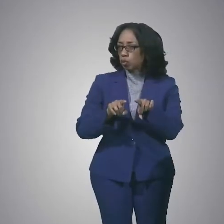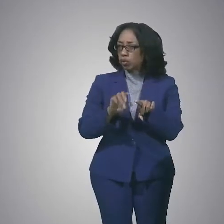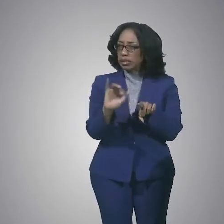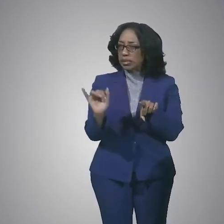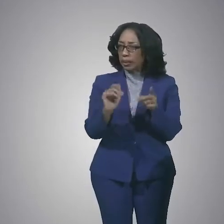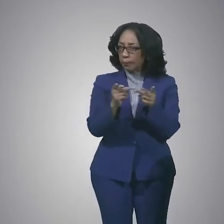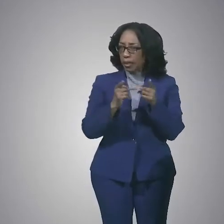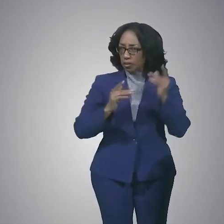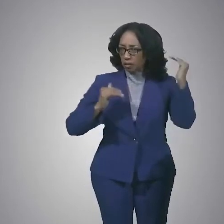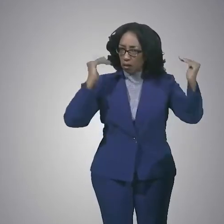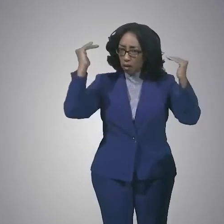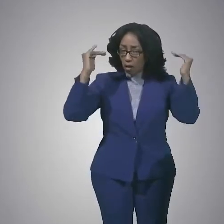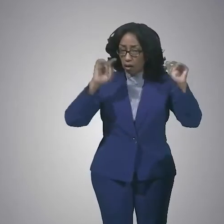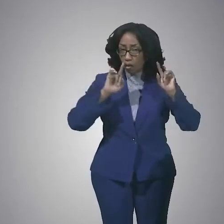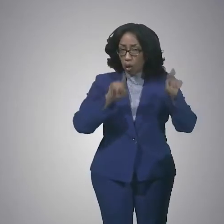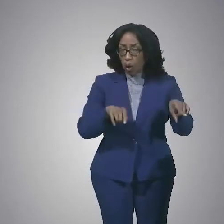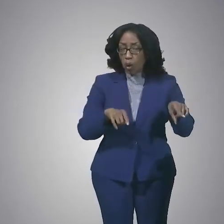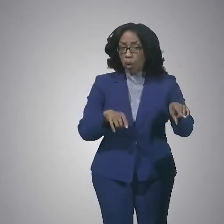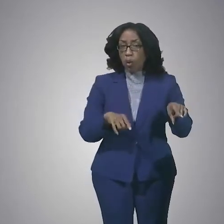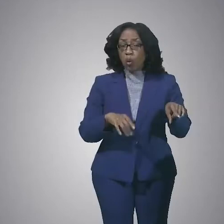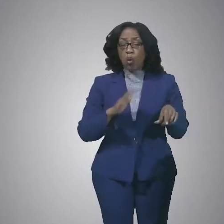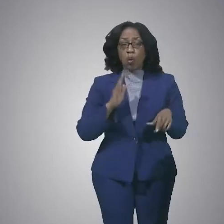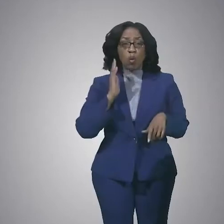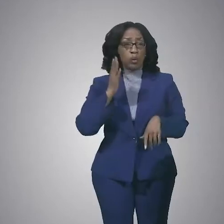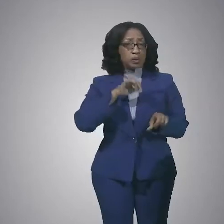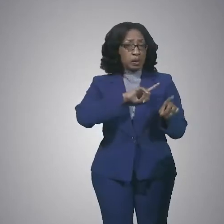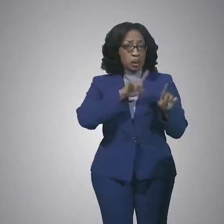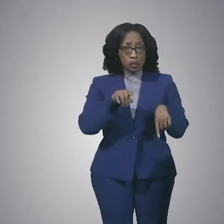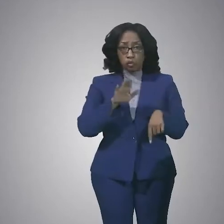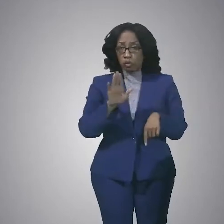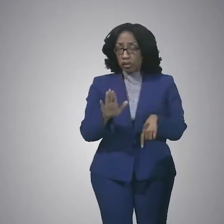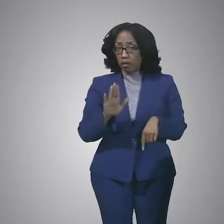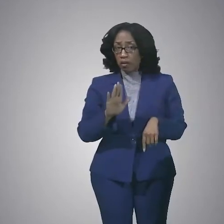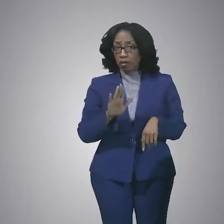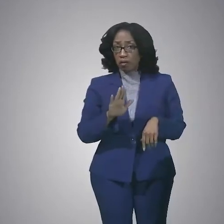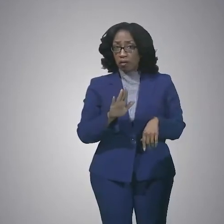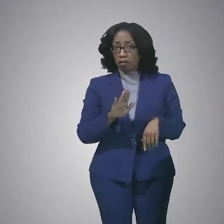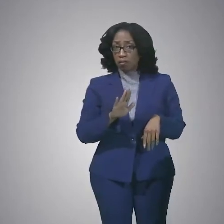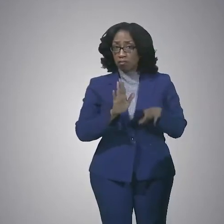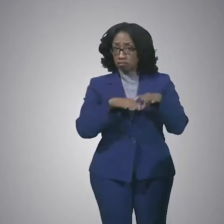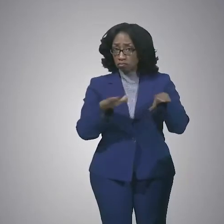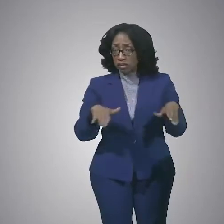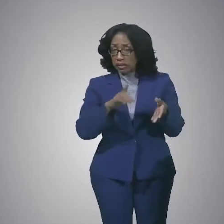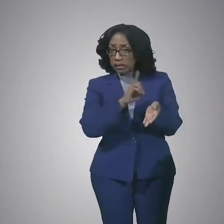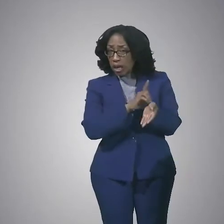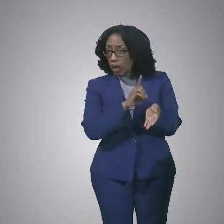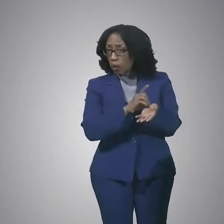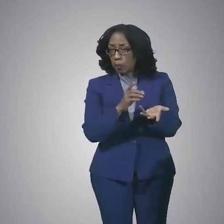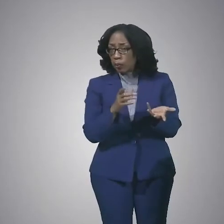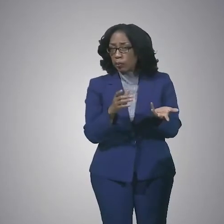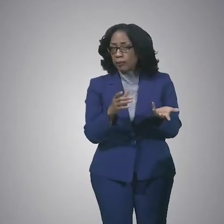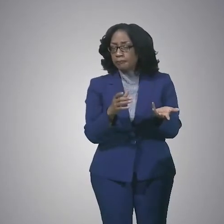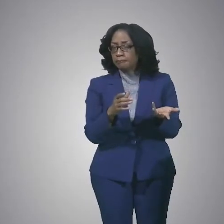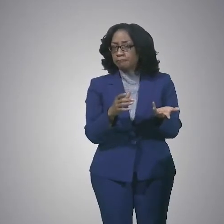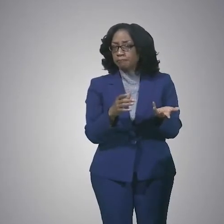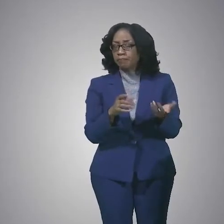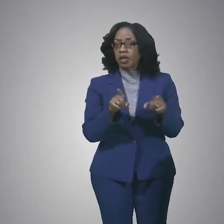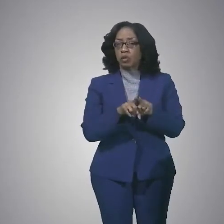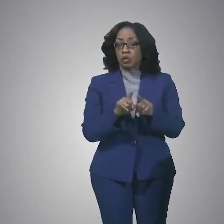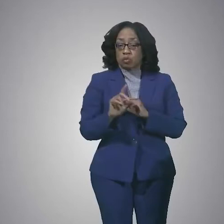adults have been doing, or would they be having to visit their local pediatrician? And then that brings another question as